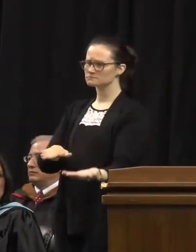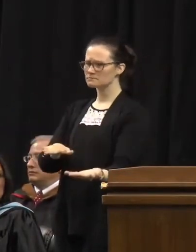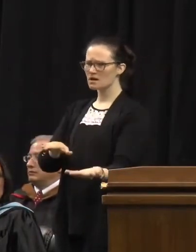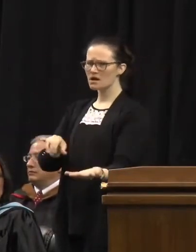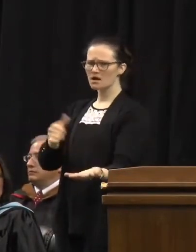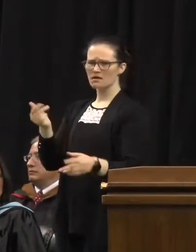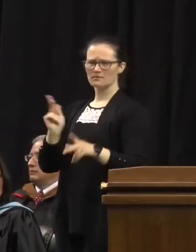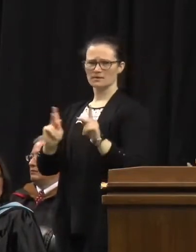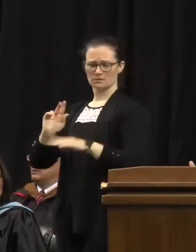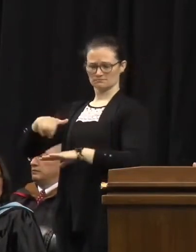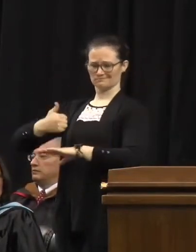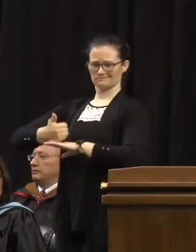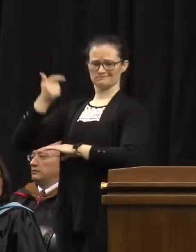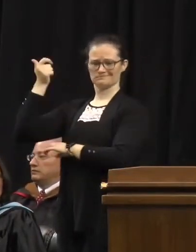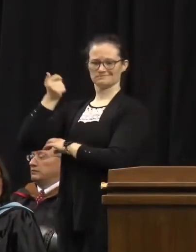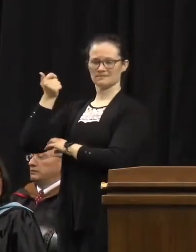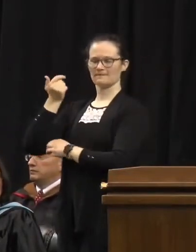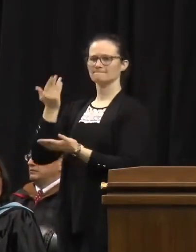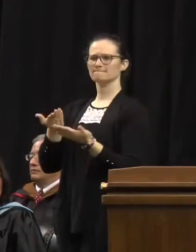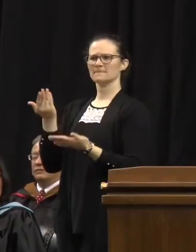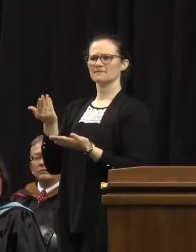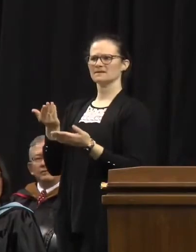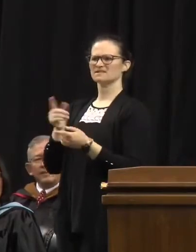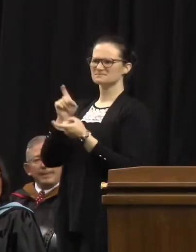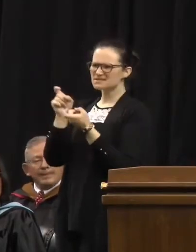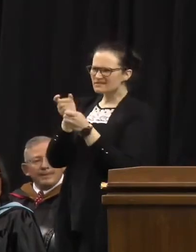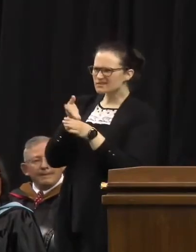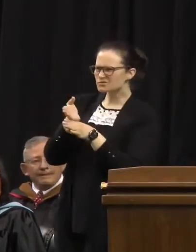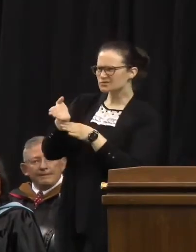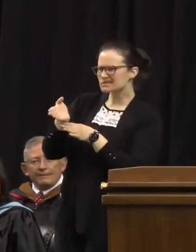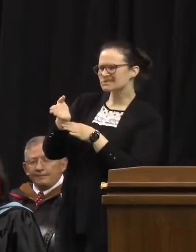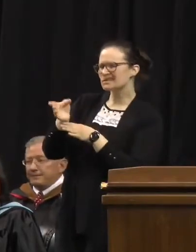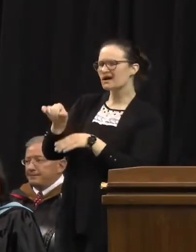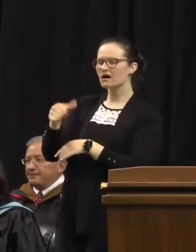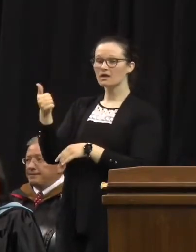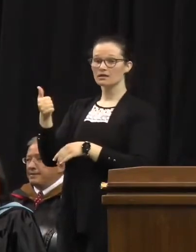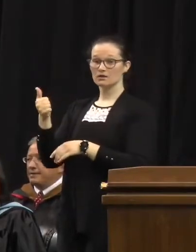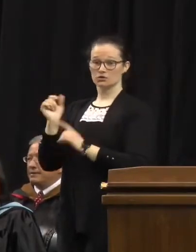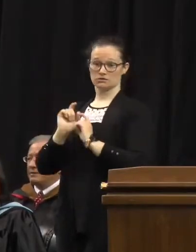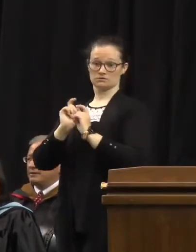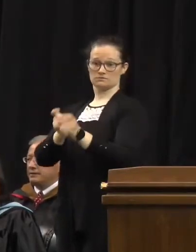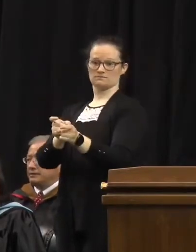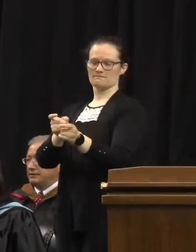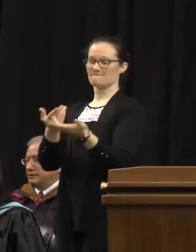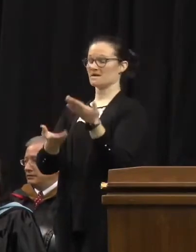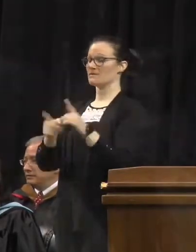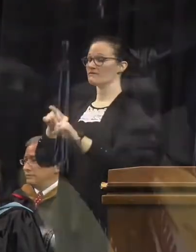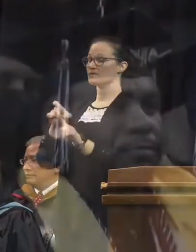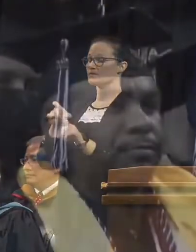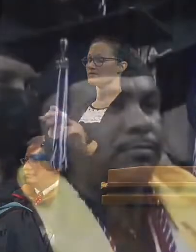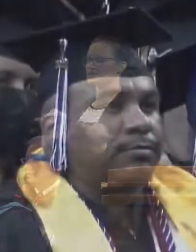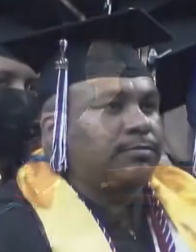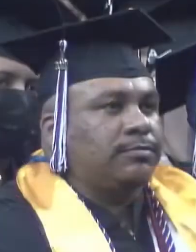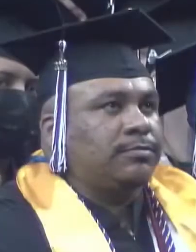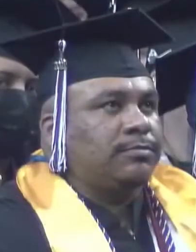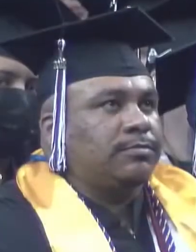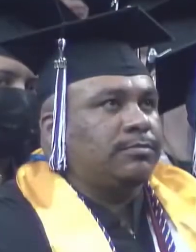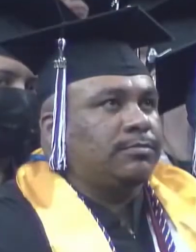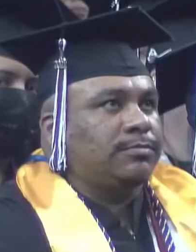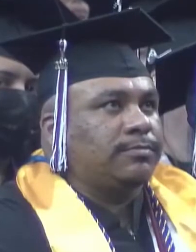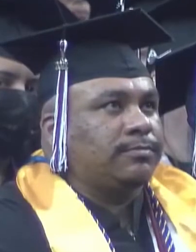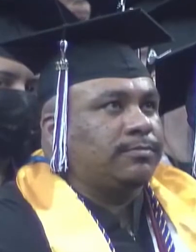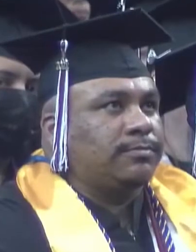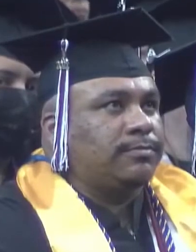students preparing to enter a particular part of the workforce. Others give support to students from their hometown. Lots of reasons why people